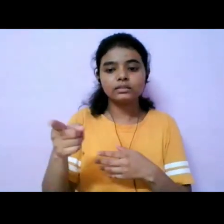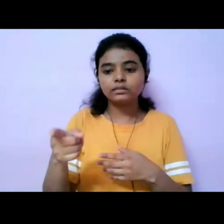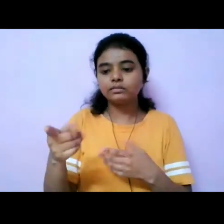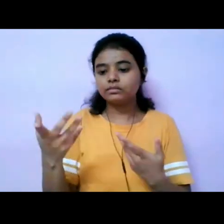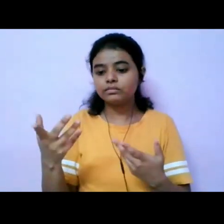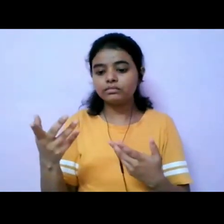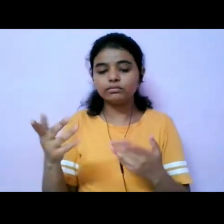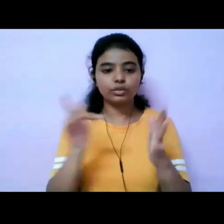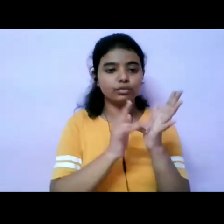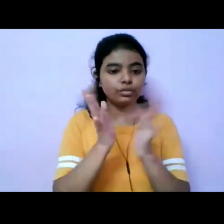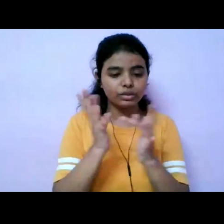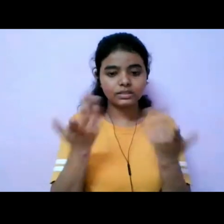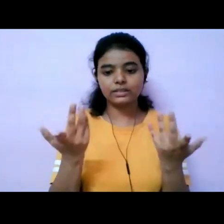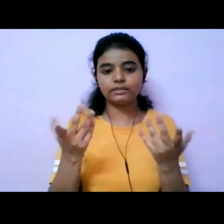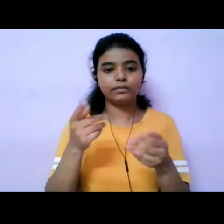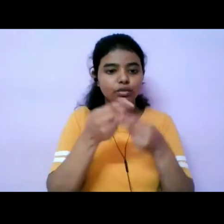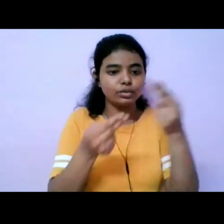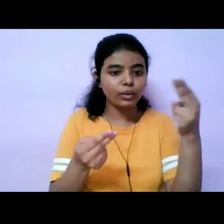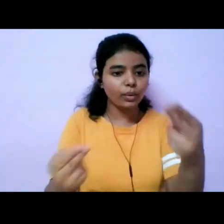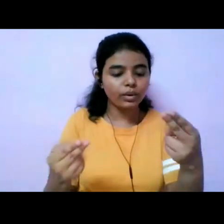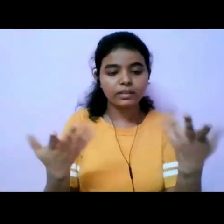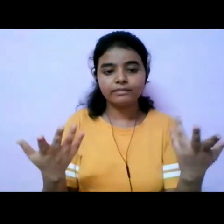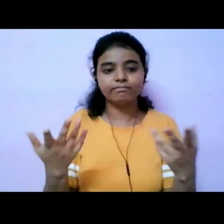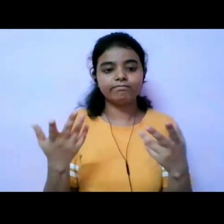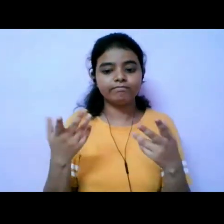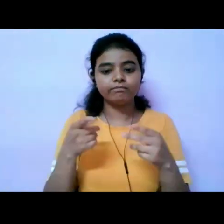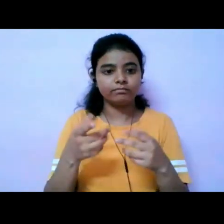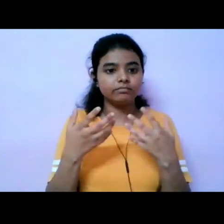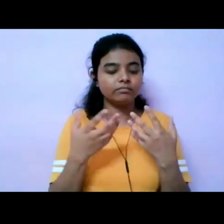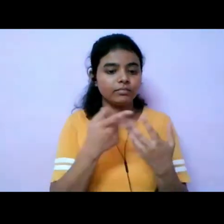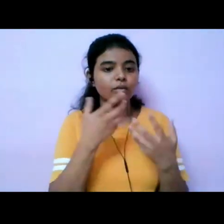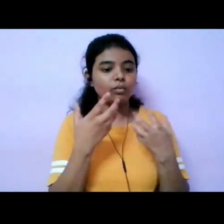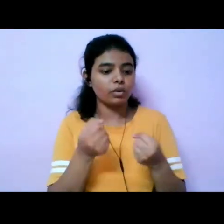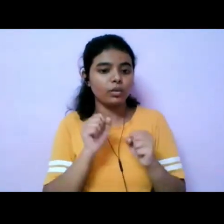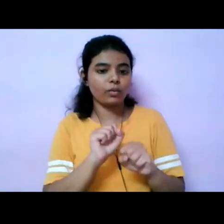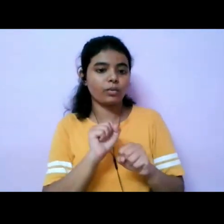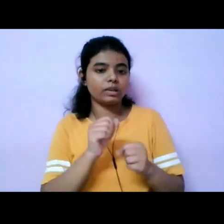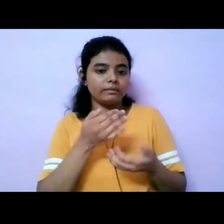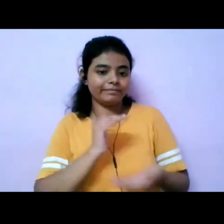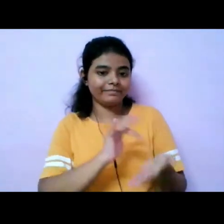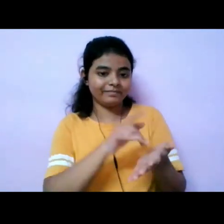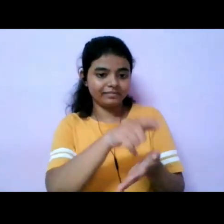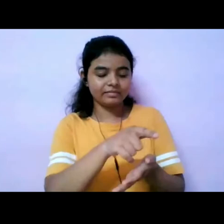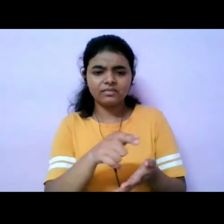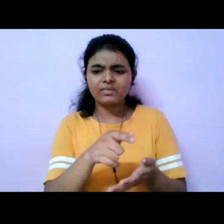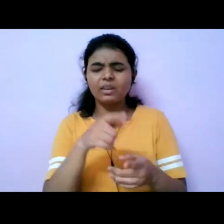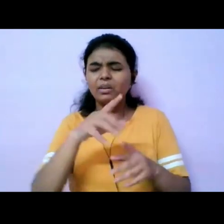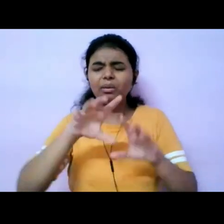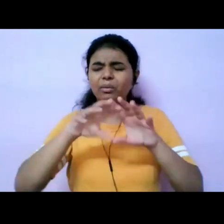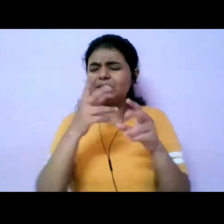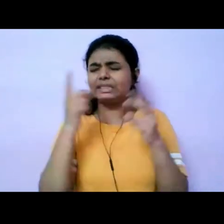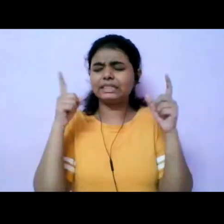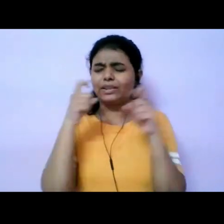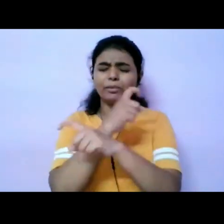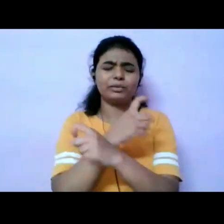Judeo-Christian storytelling for his country, which he thought was in decline. These are all very